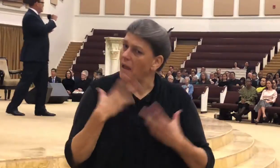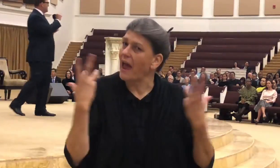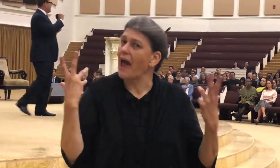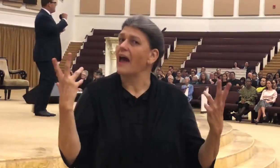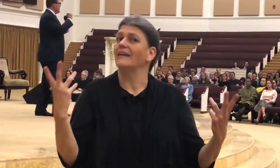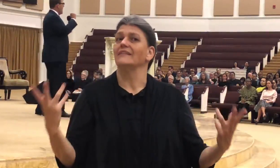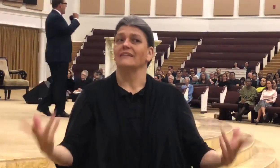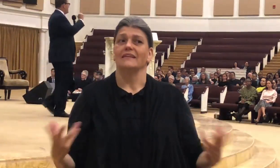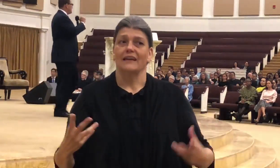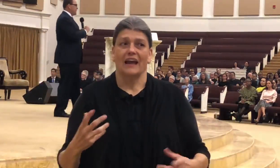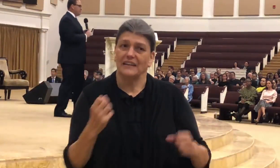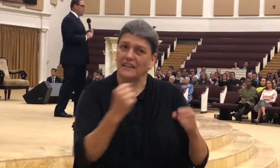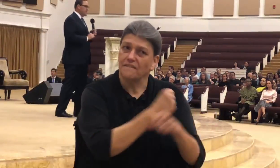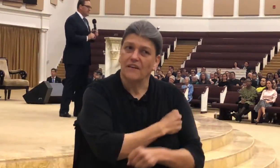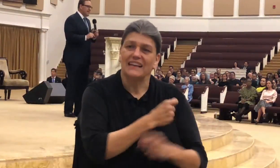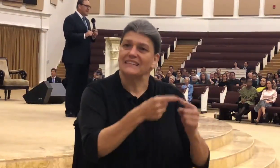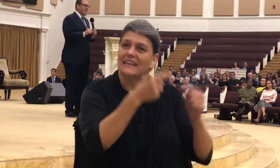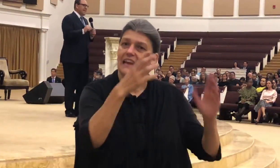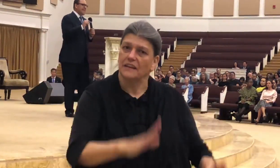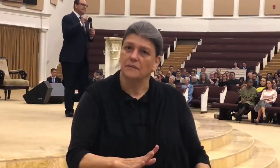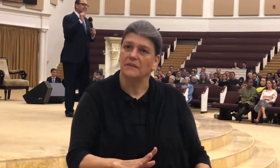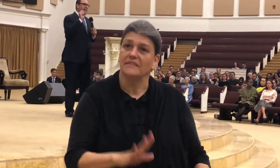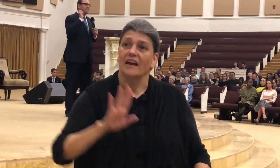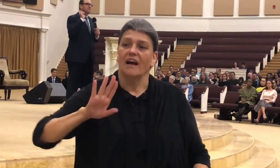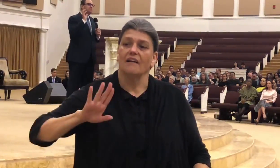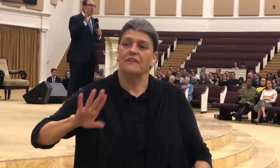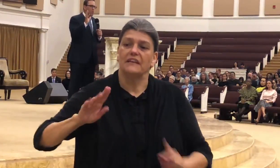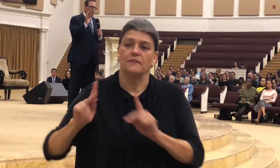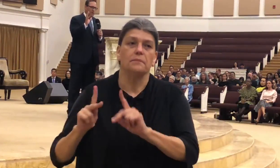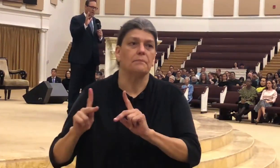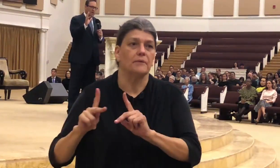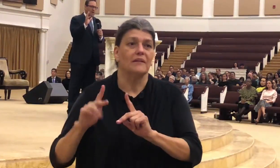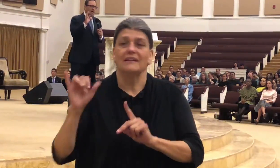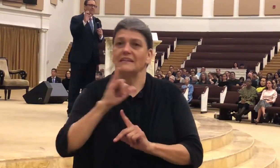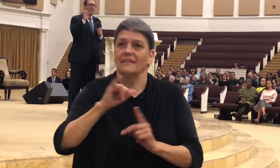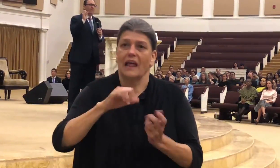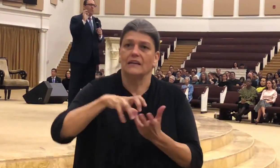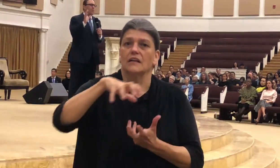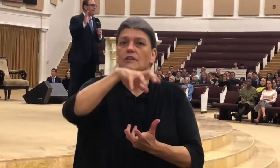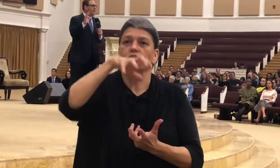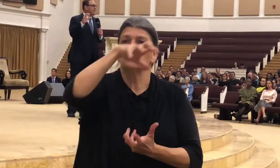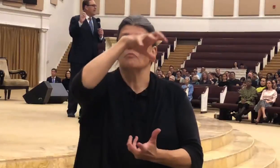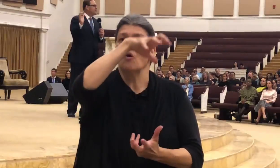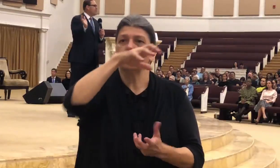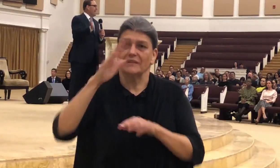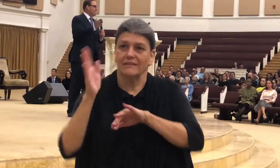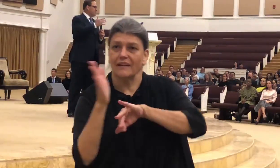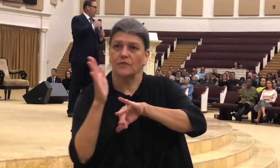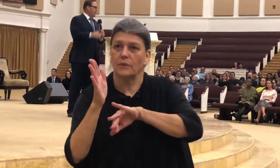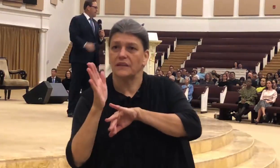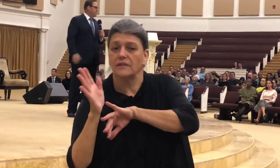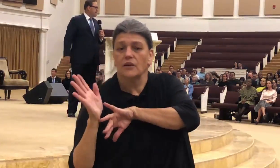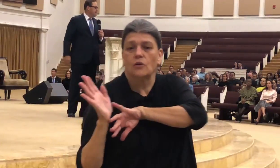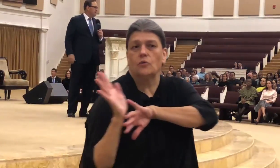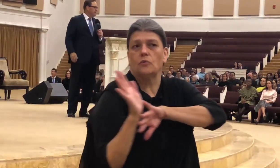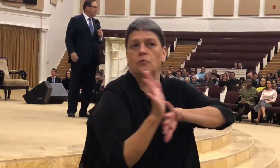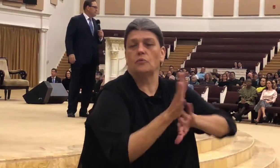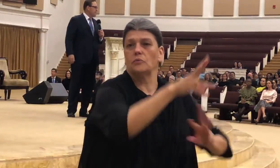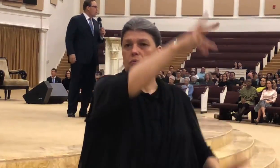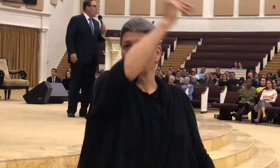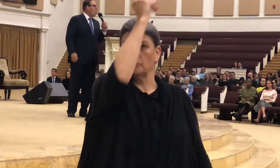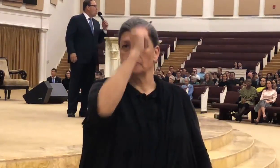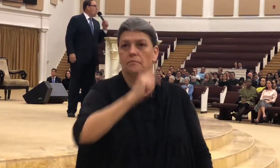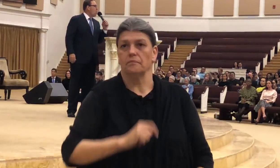the enemies of his people, it is like smoke that the wind drives away.